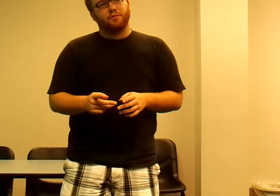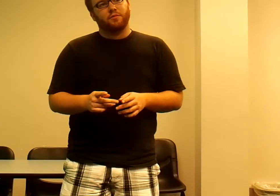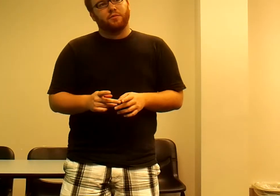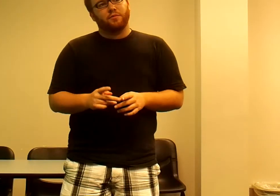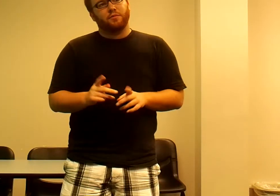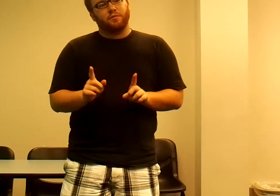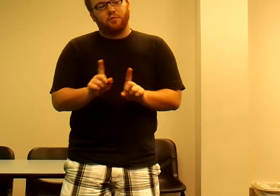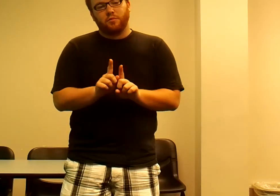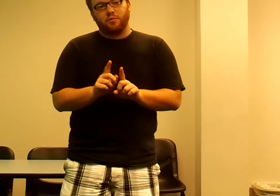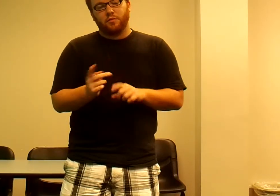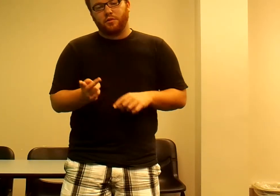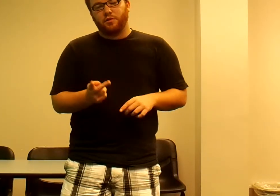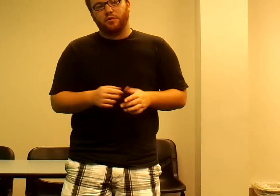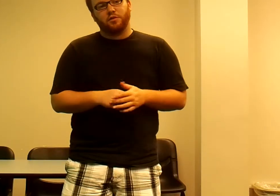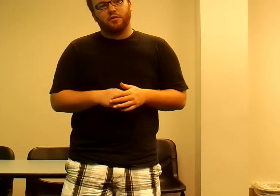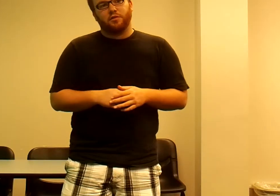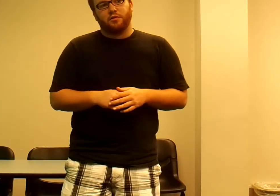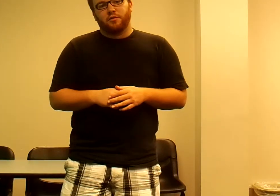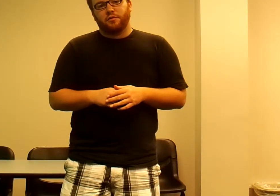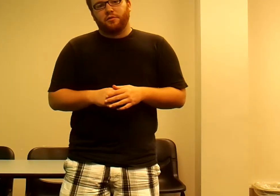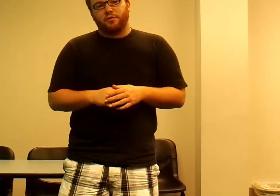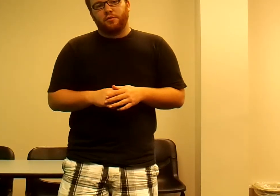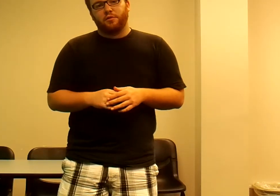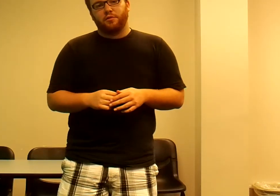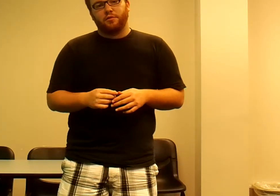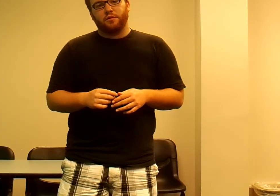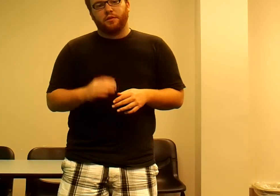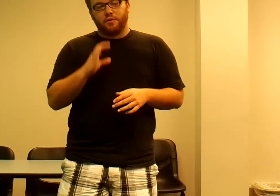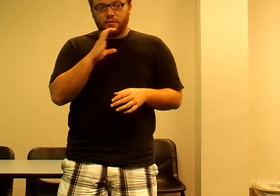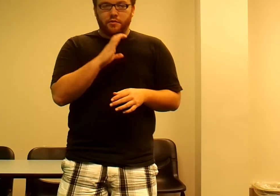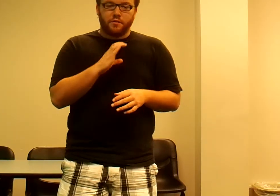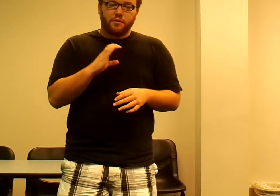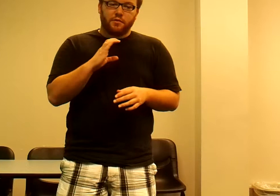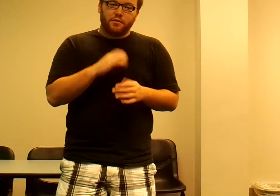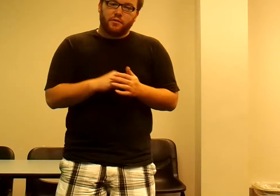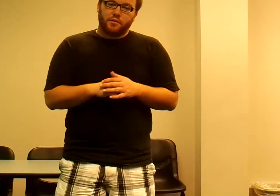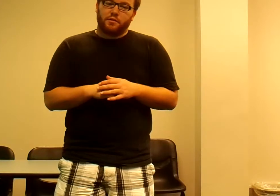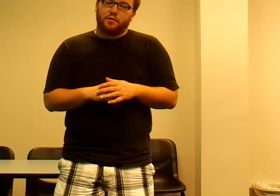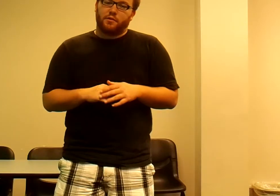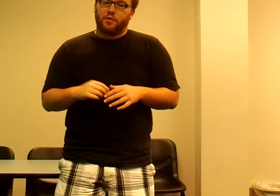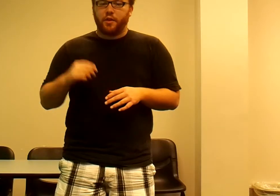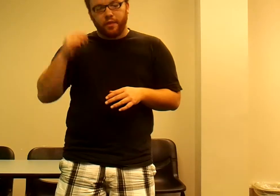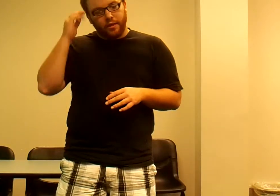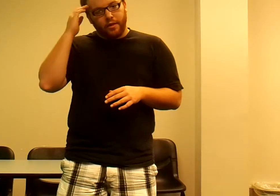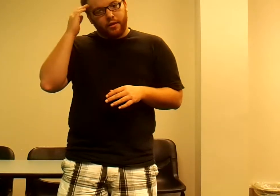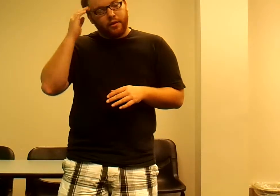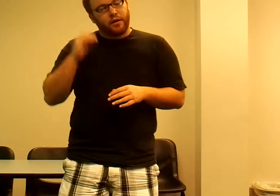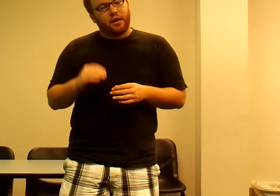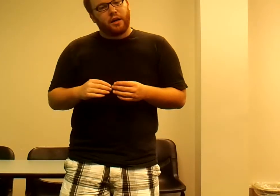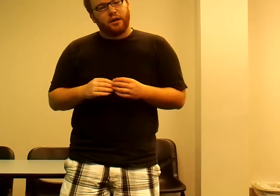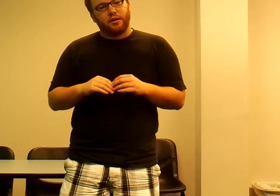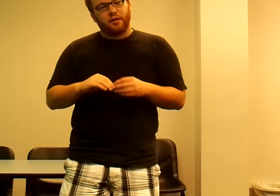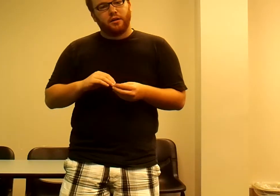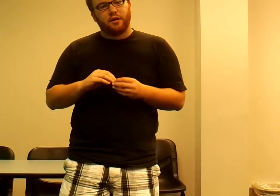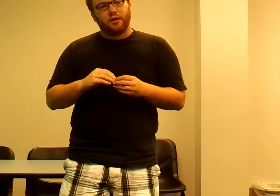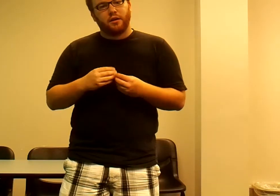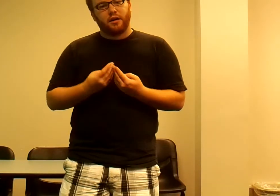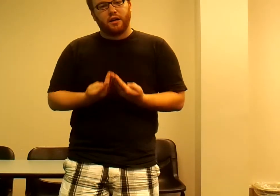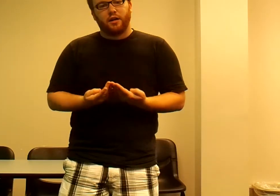will be going ahead and doing that investigation. We're going to be thinking about how we use air